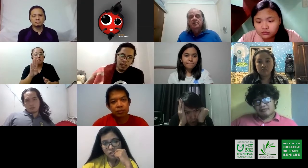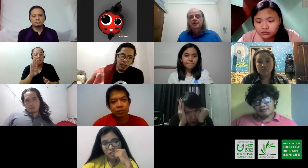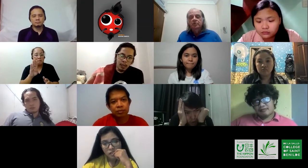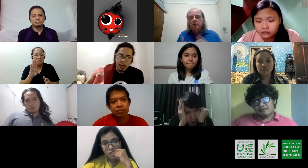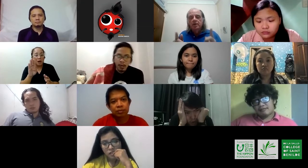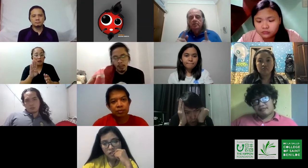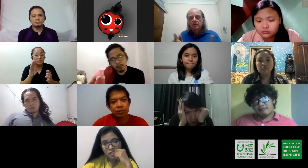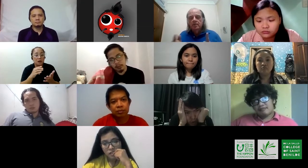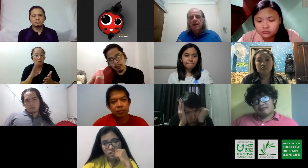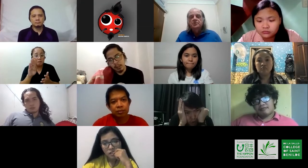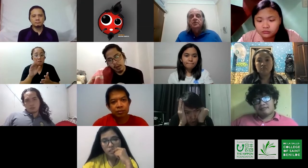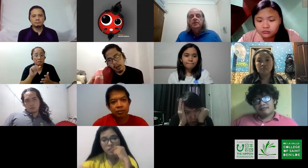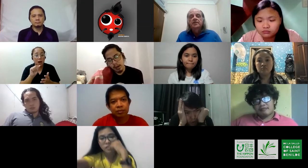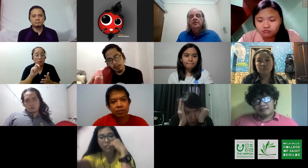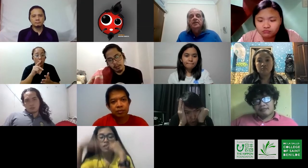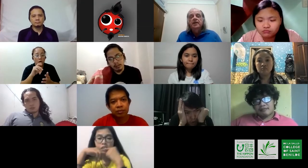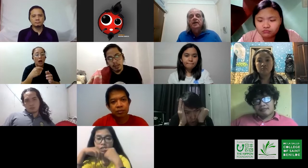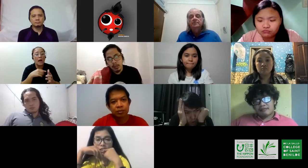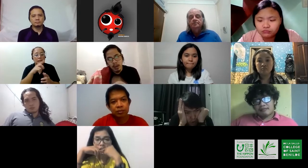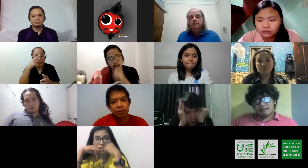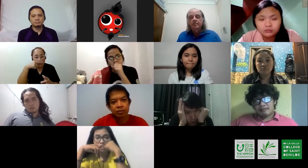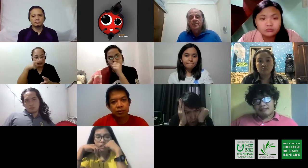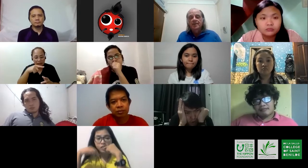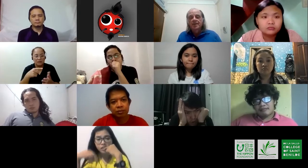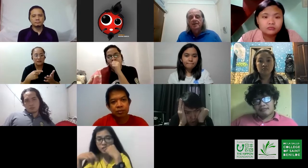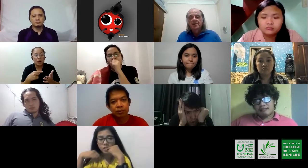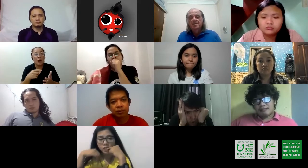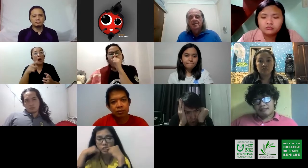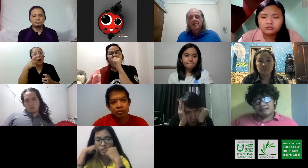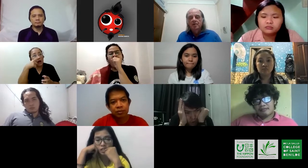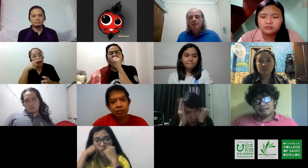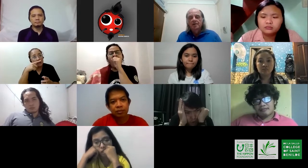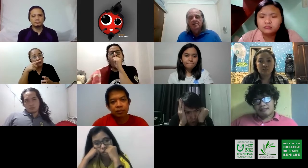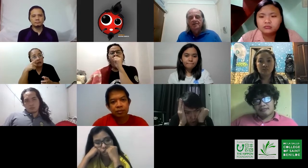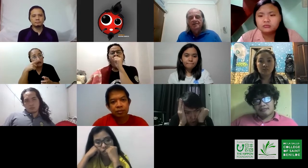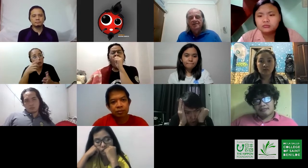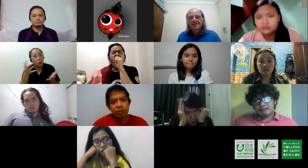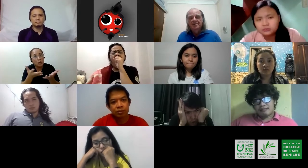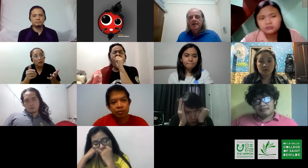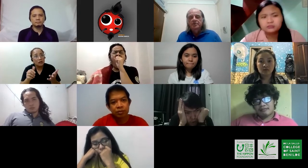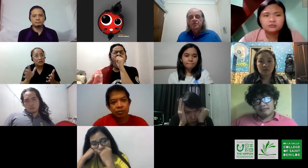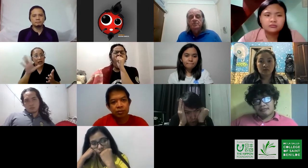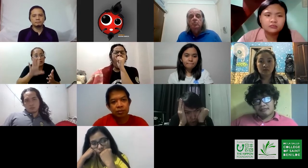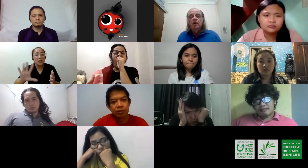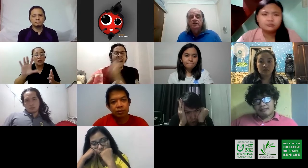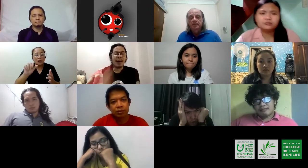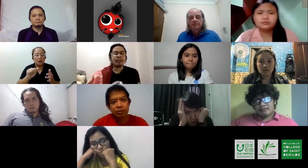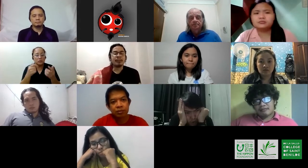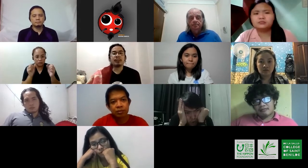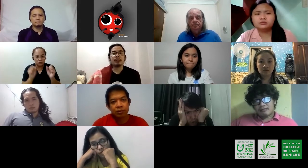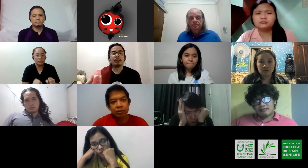you can logically think it out. Okay? Not just memorizing.